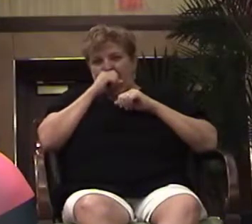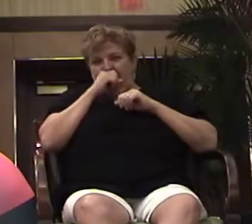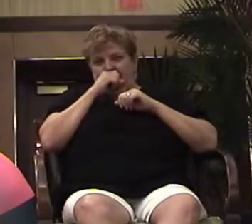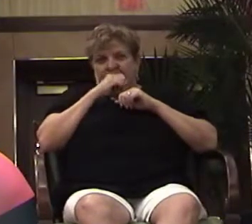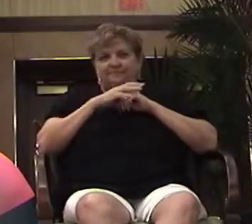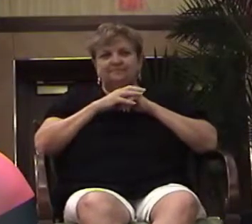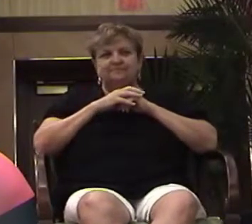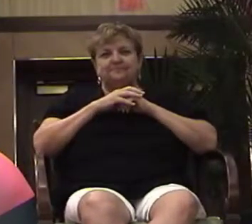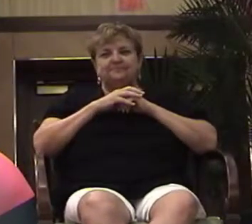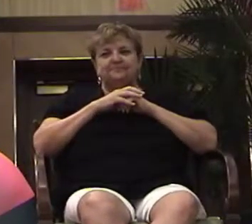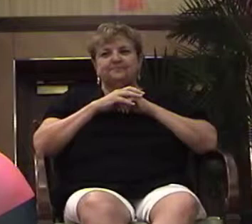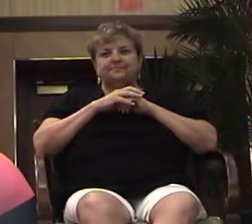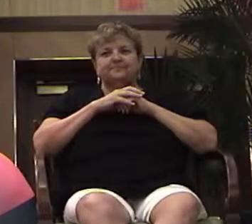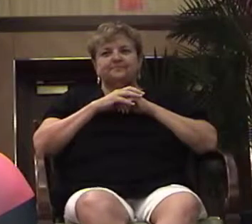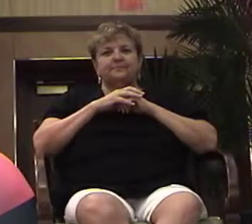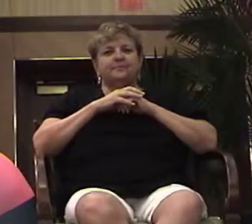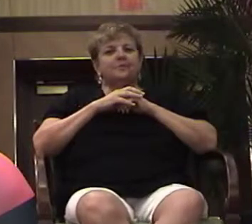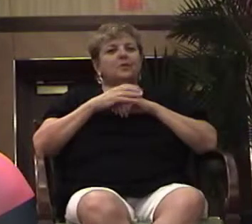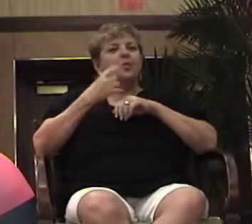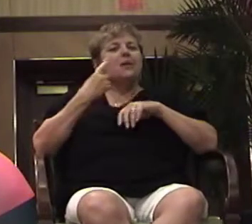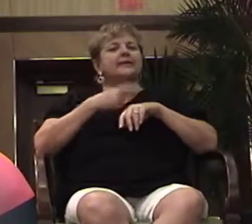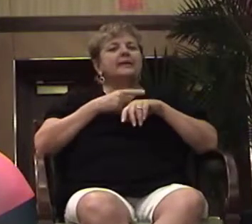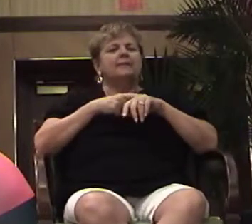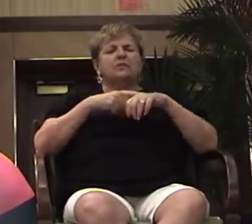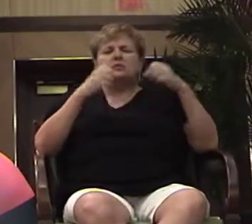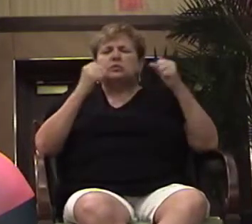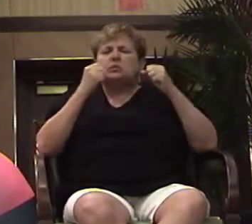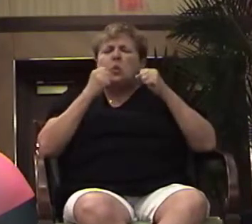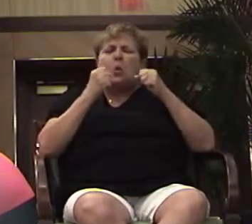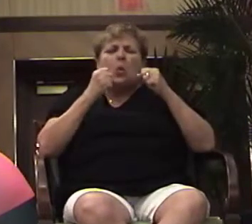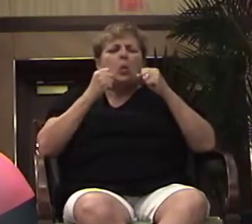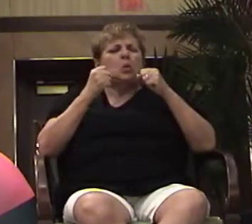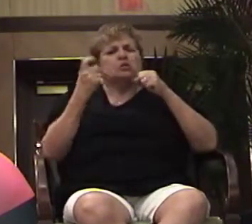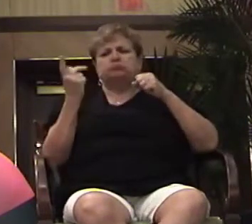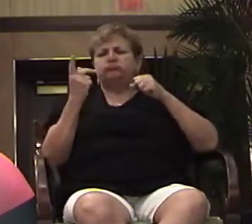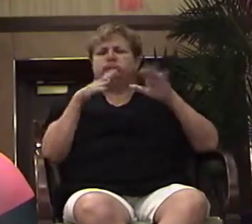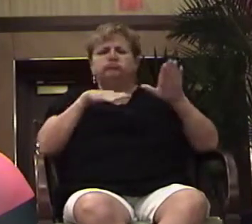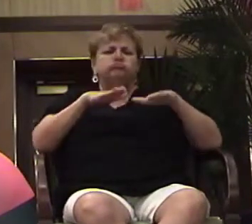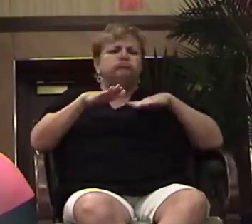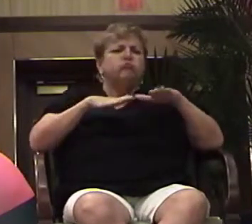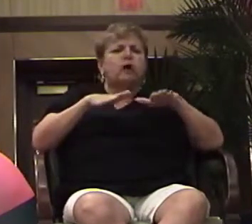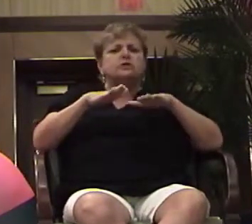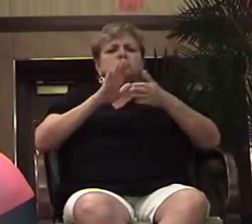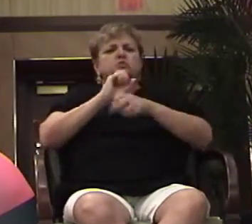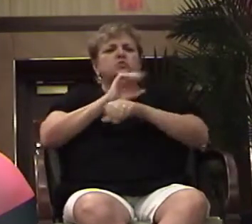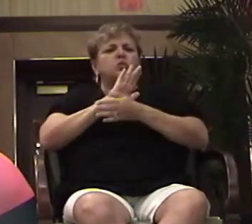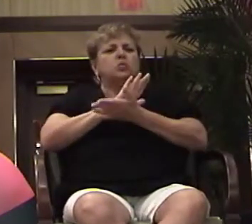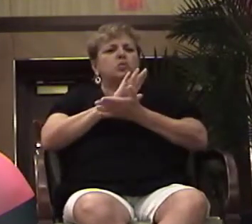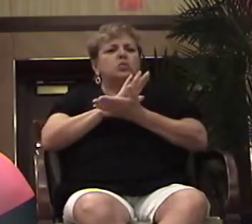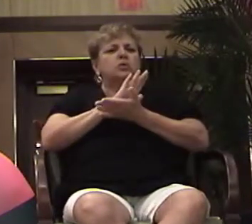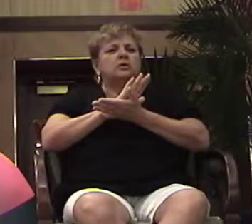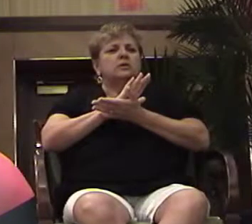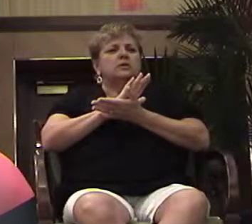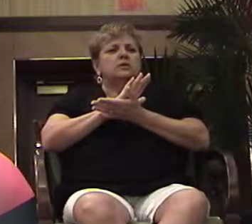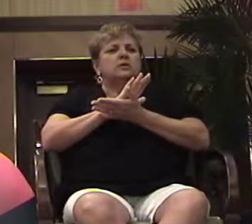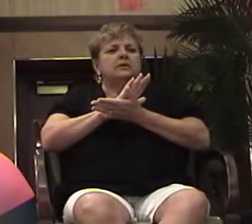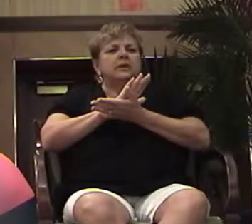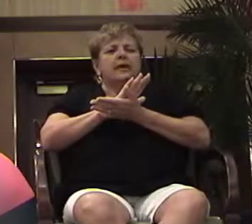One cold winter morning, we were walking to school. He pulled out one of his cigarettes and lit it, and